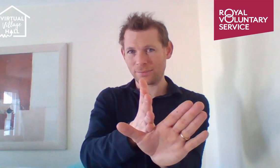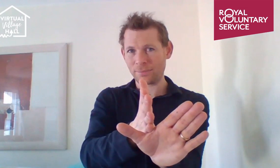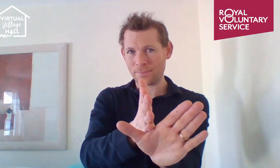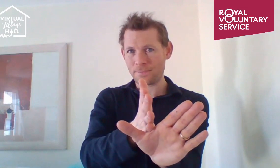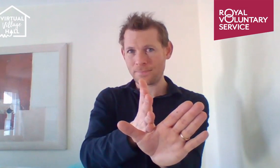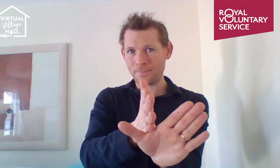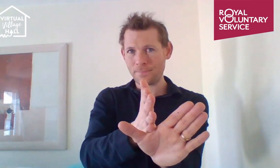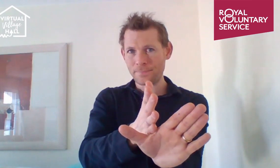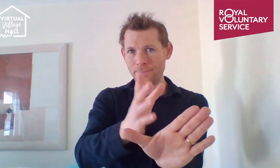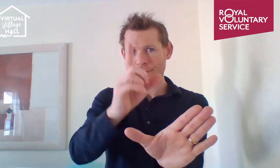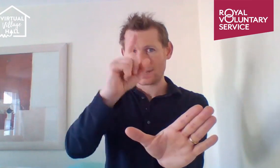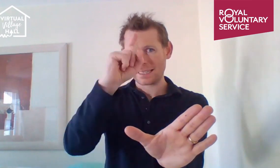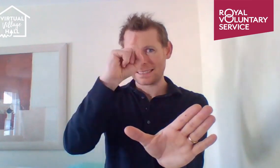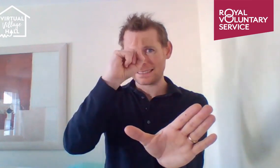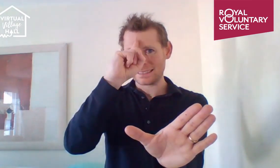Psychology.